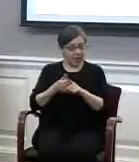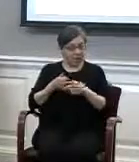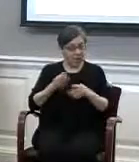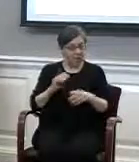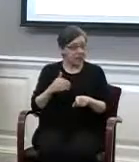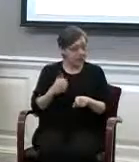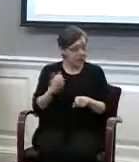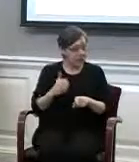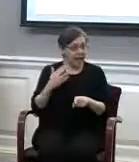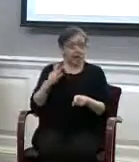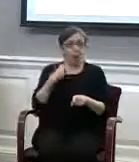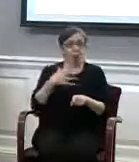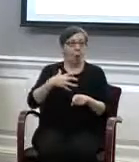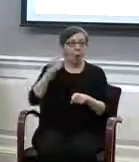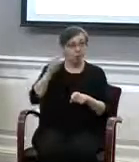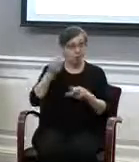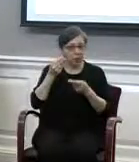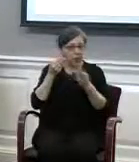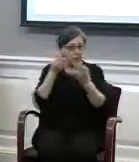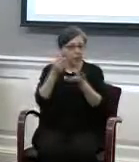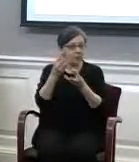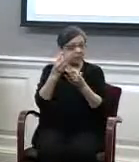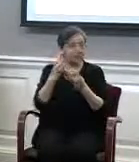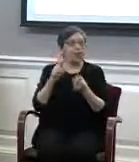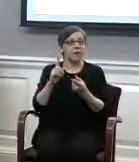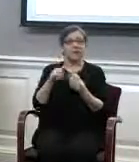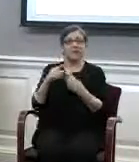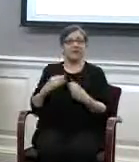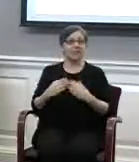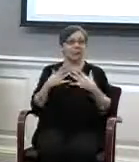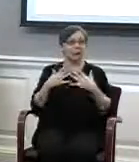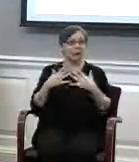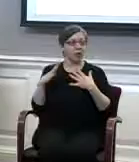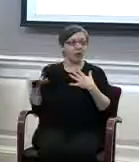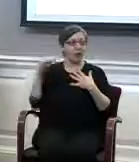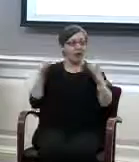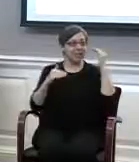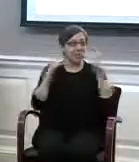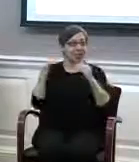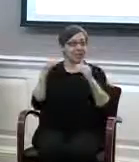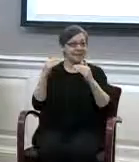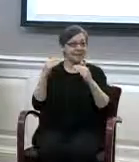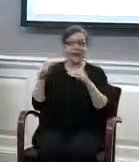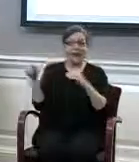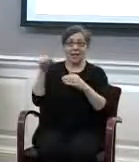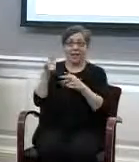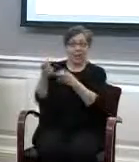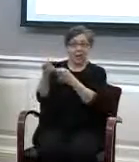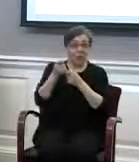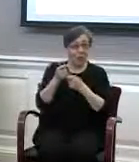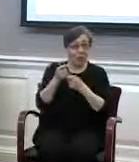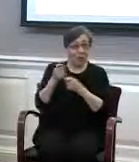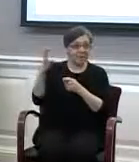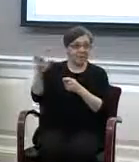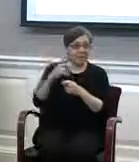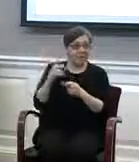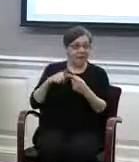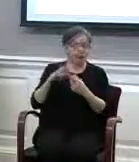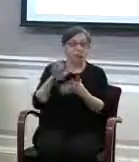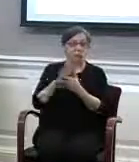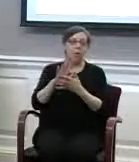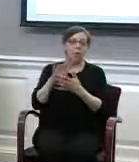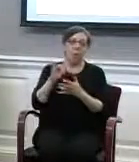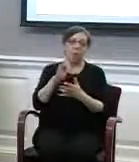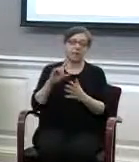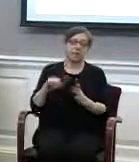young and old, sort of used to inspire adults to return to school were really impressive, and were